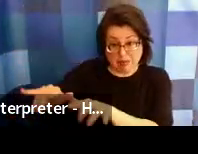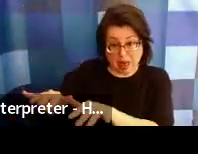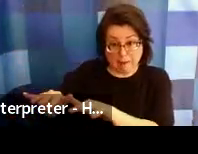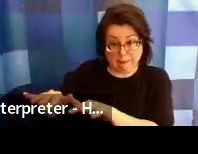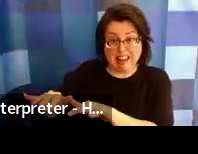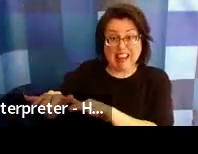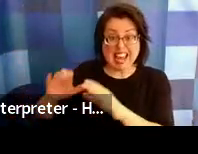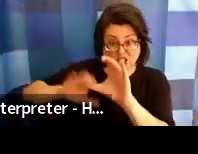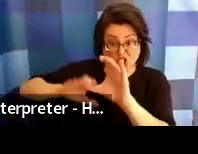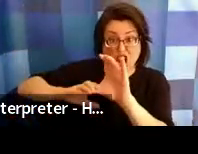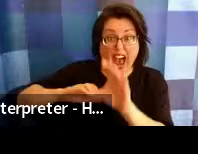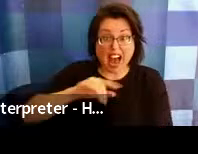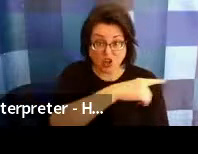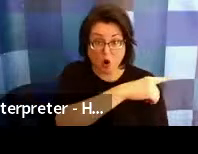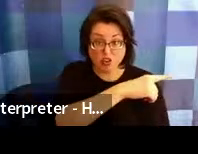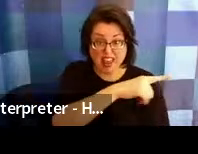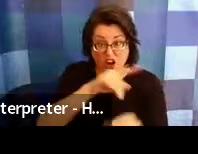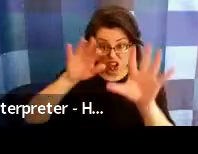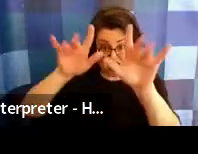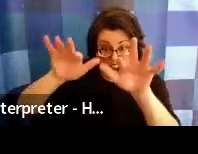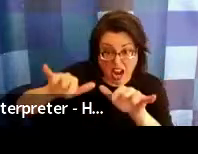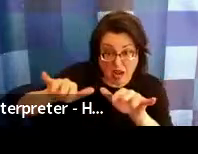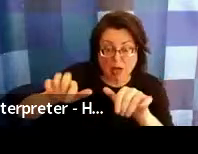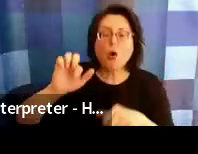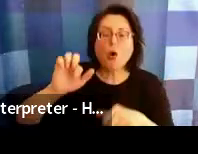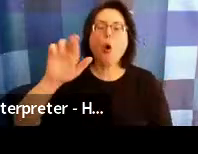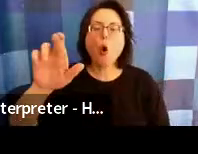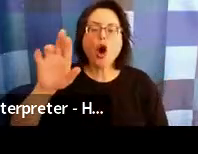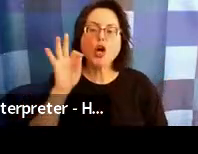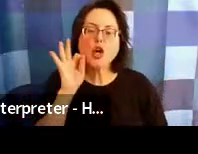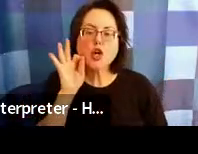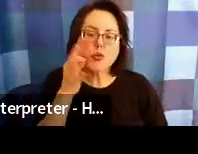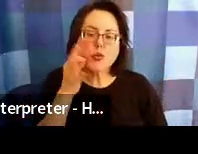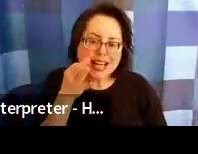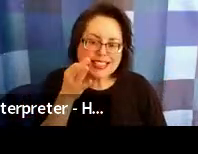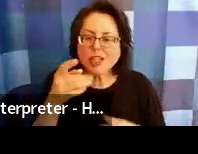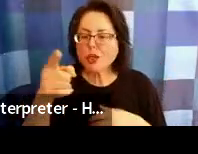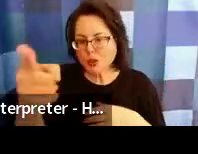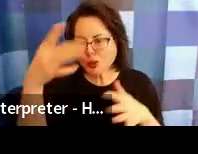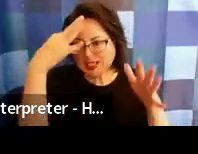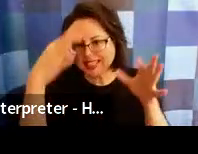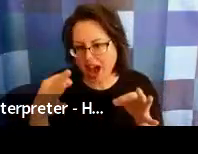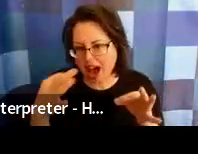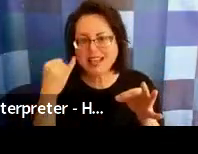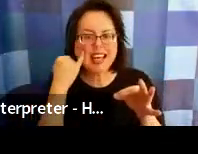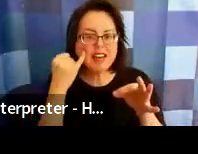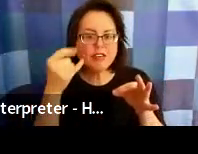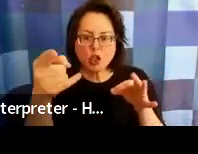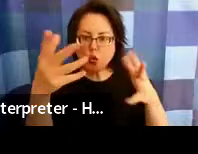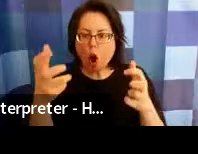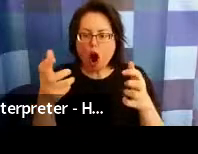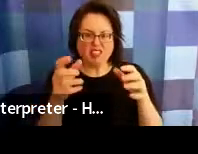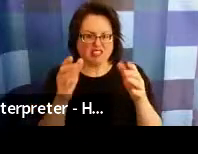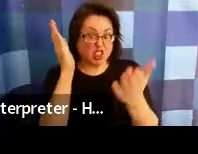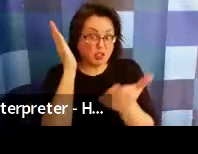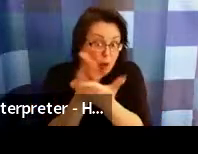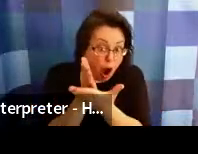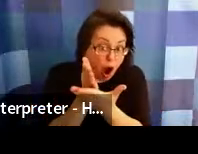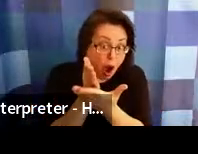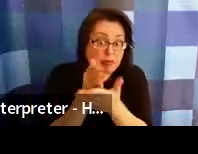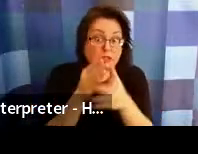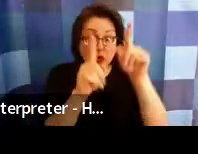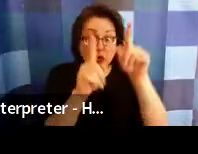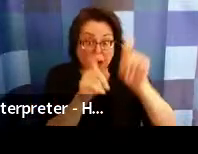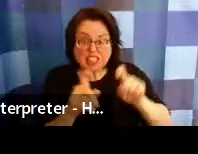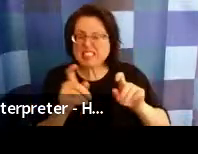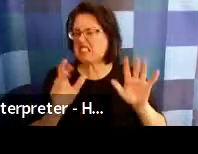can talk about them at the end. Or Chris, if you would rather us to have the questions in the middle, we're happy to take them as we go